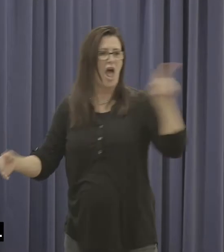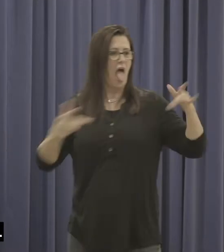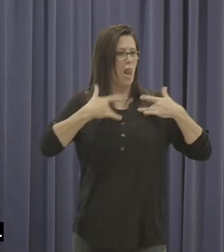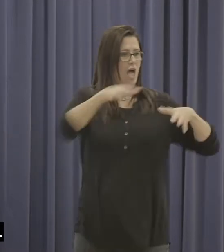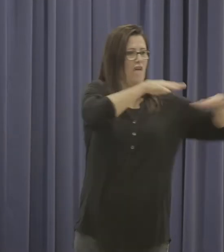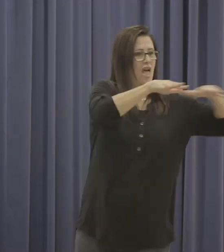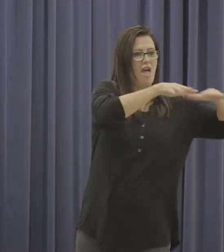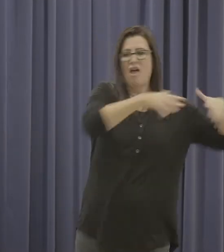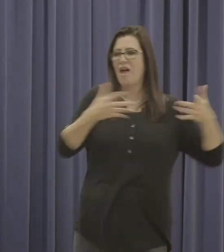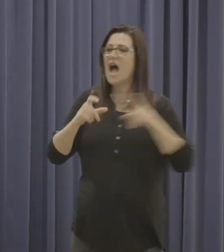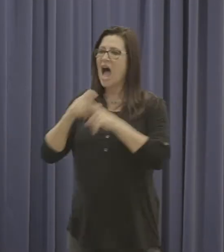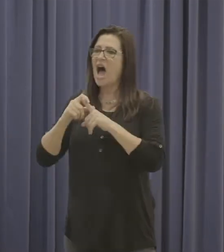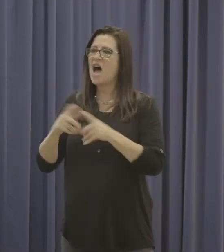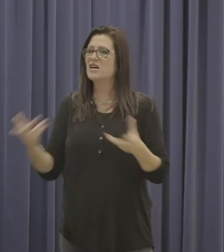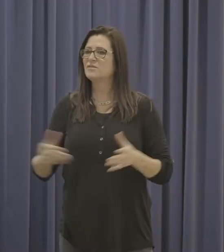cricket training.